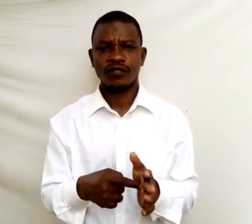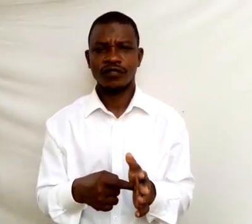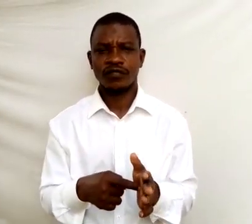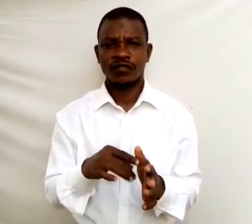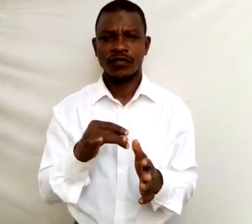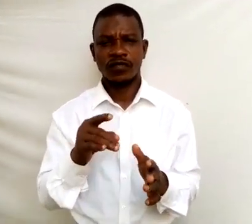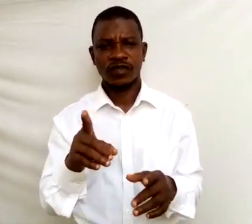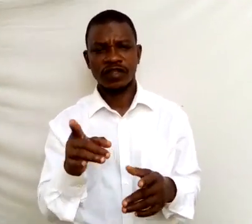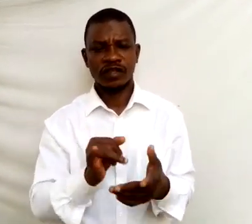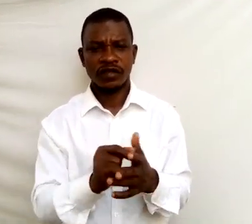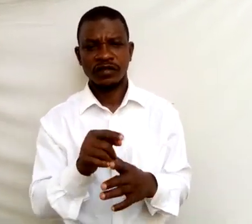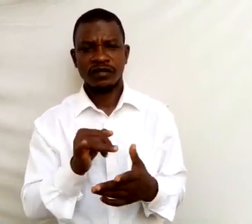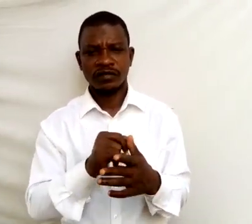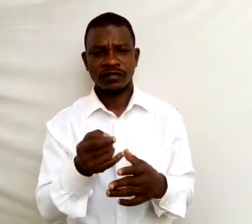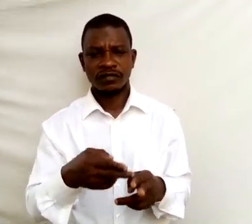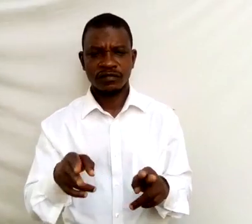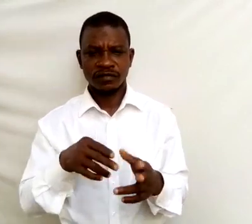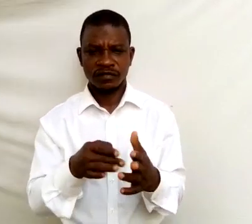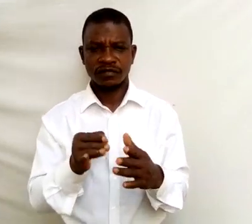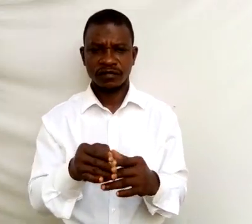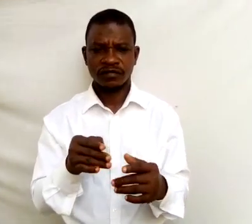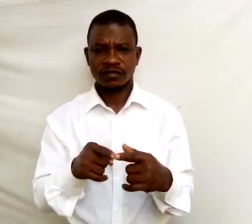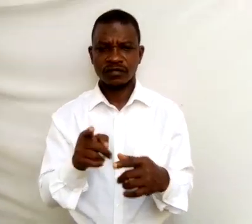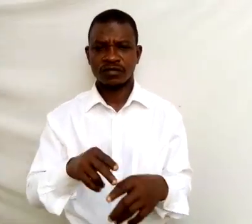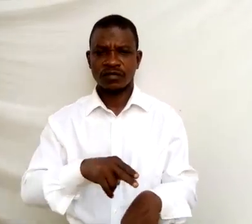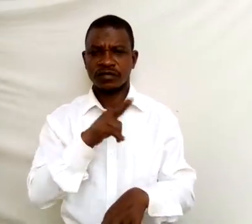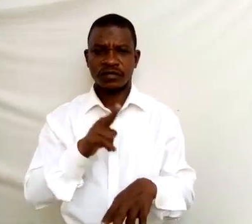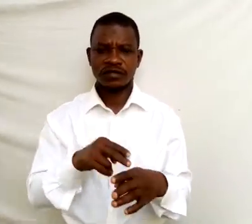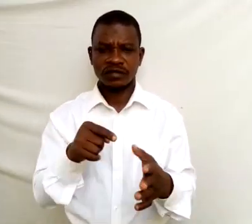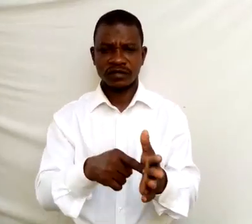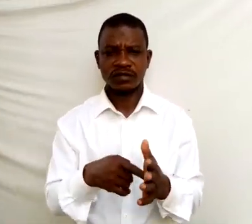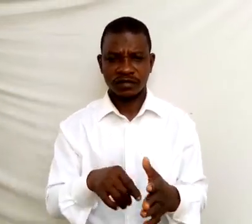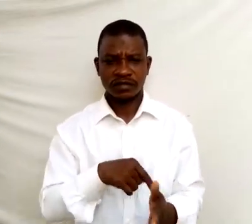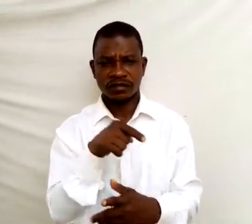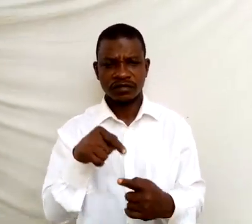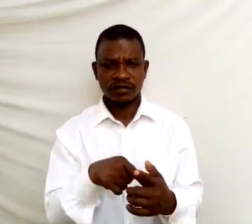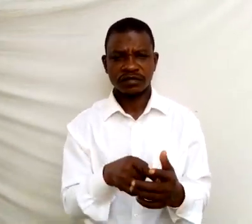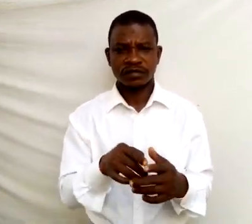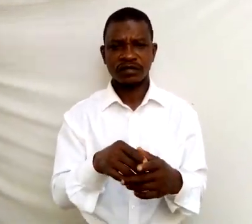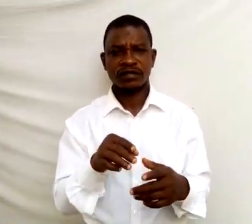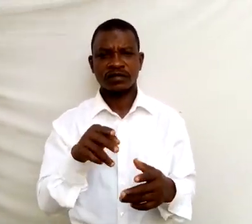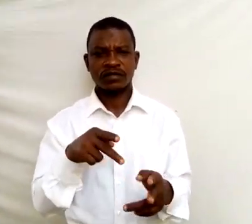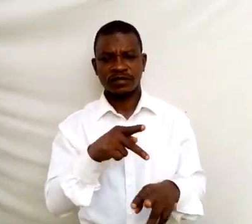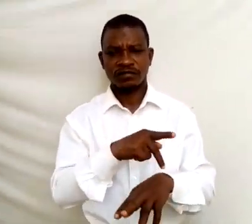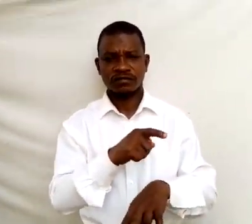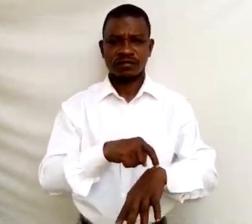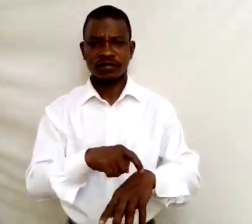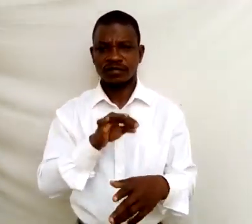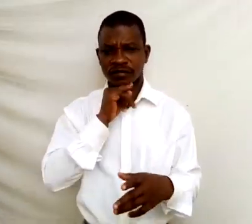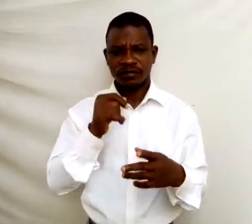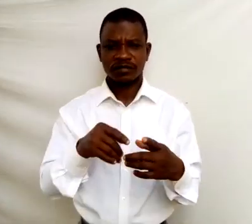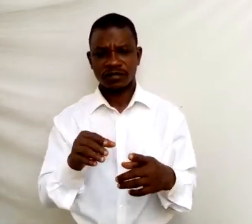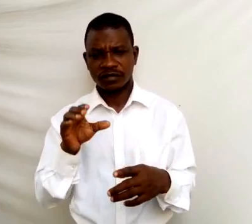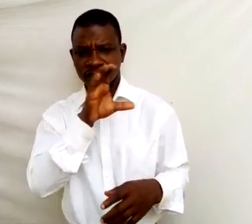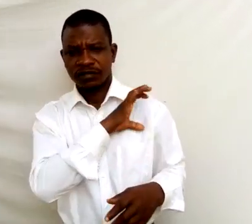Deficit budget leads to increase in national debt as this period is characterized with increased